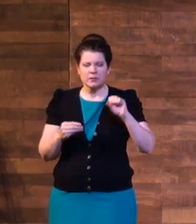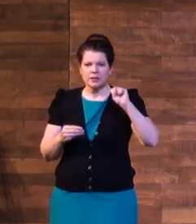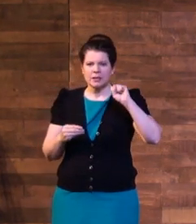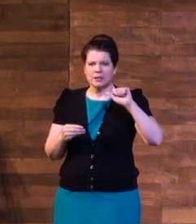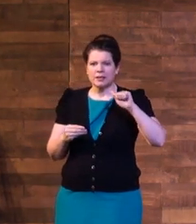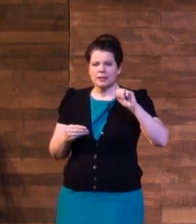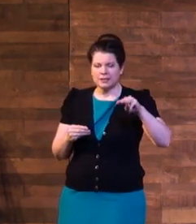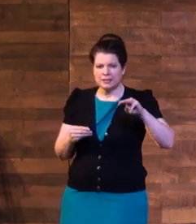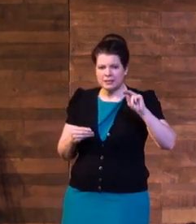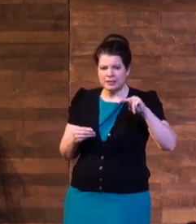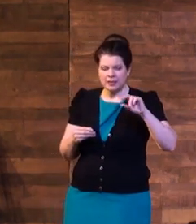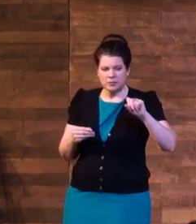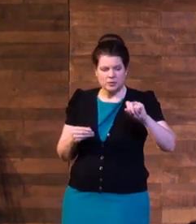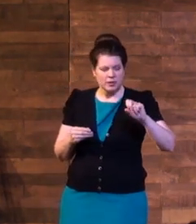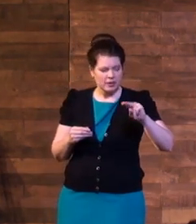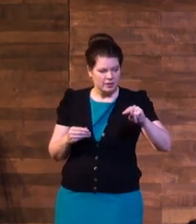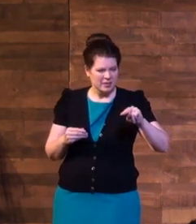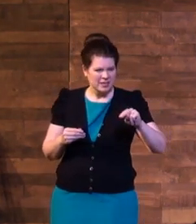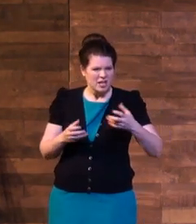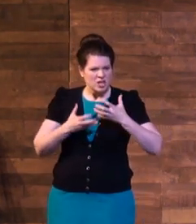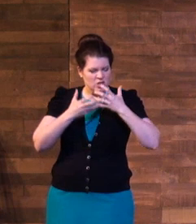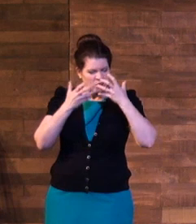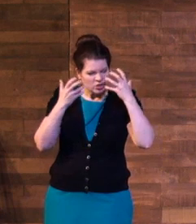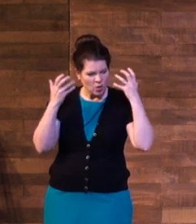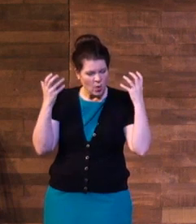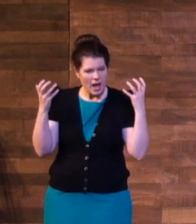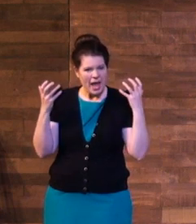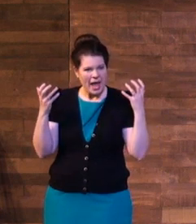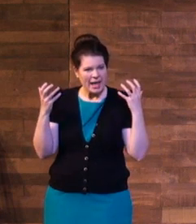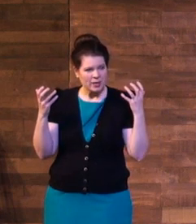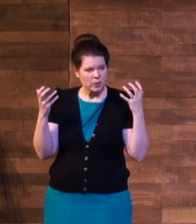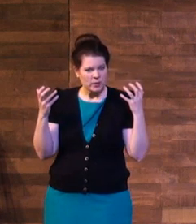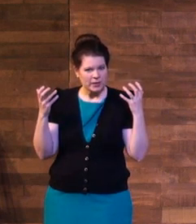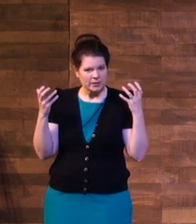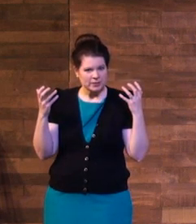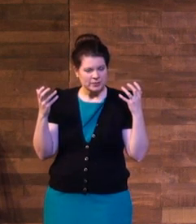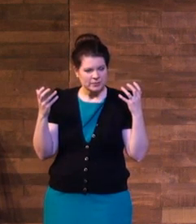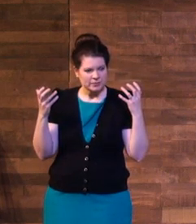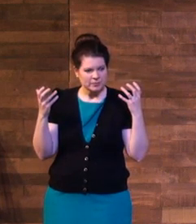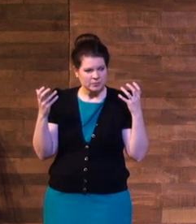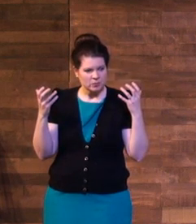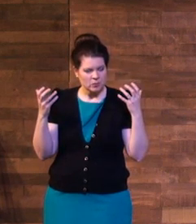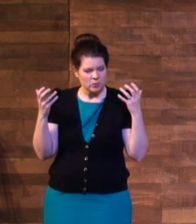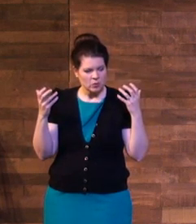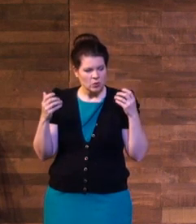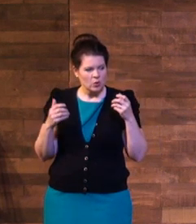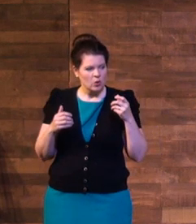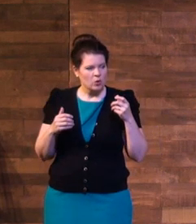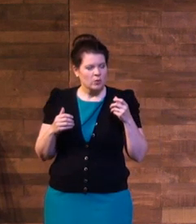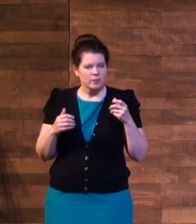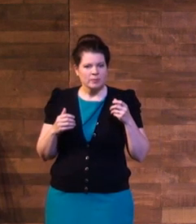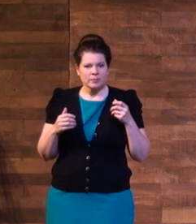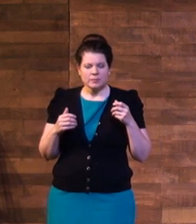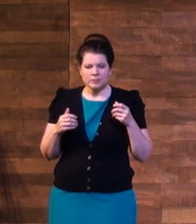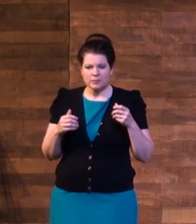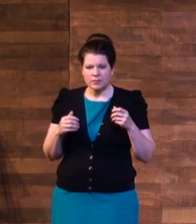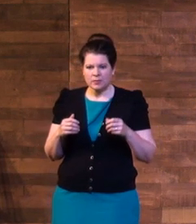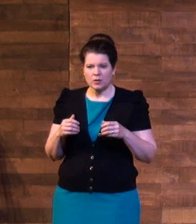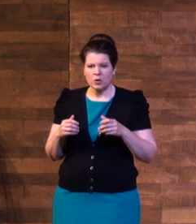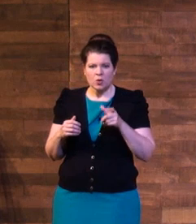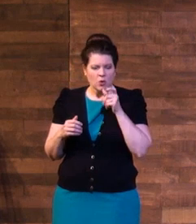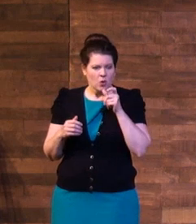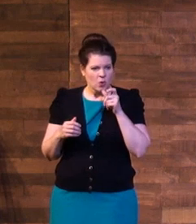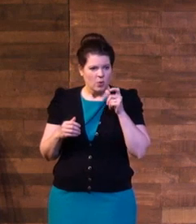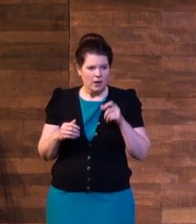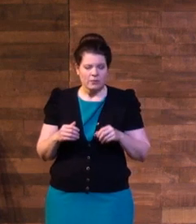angry that she shares the riddle with him that the wager of this riddle was whoever gets the riddle right gets 30 pairs of clothes, 30 sets